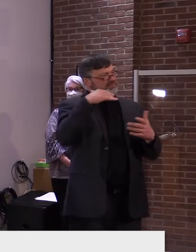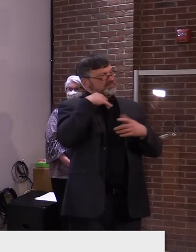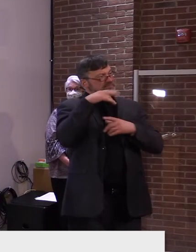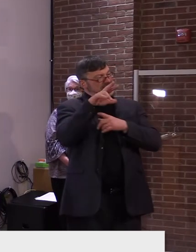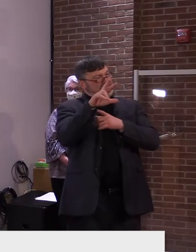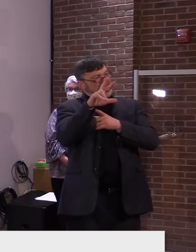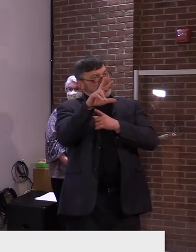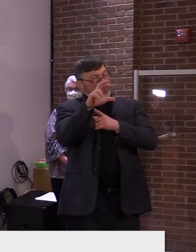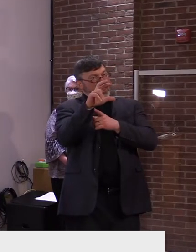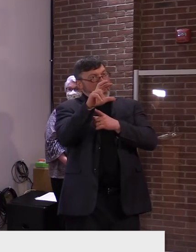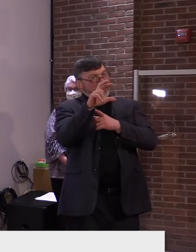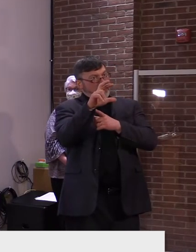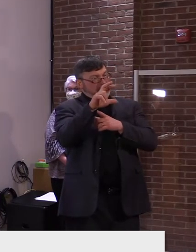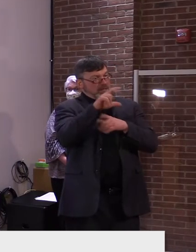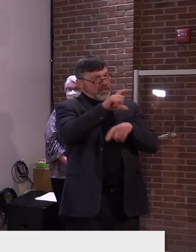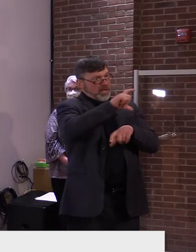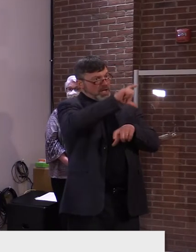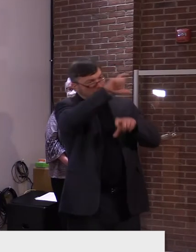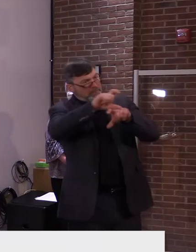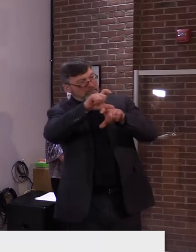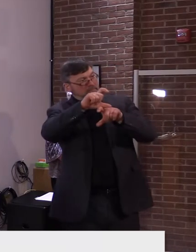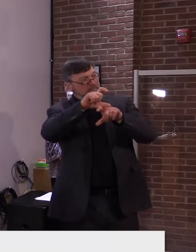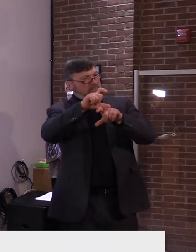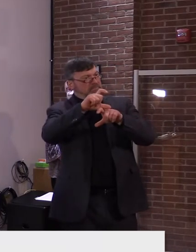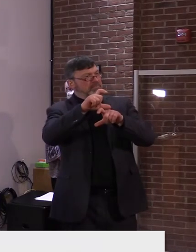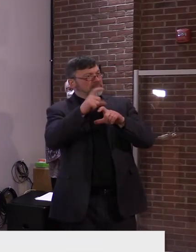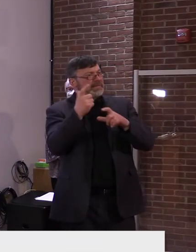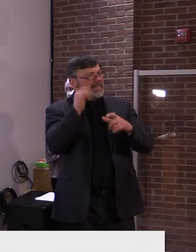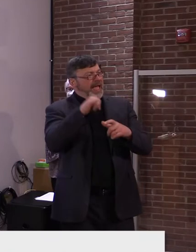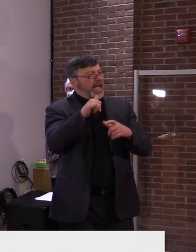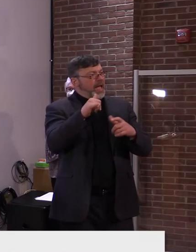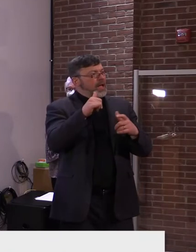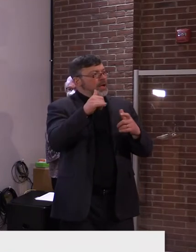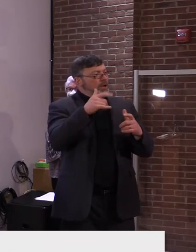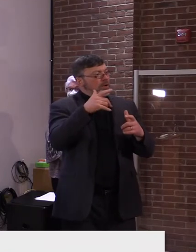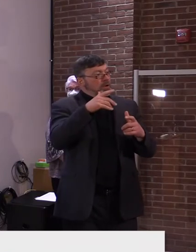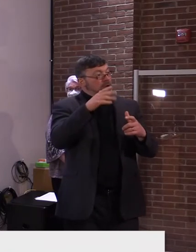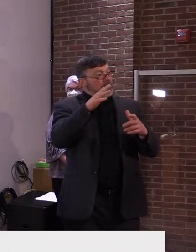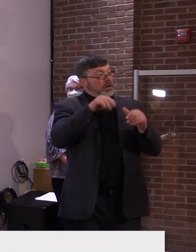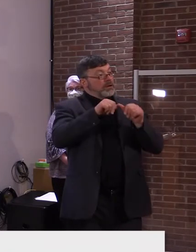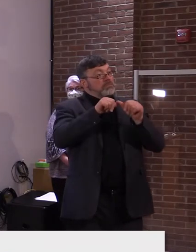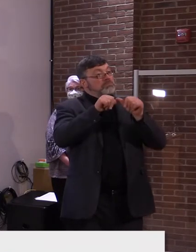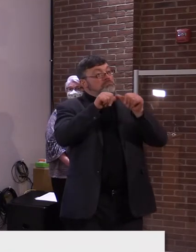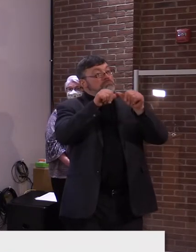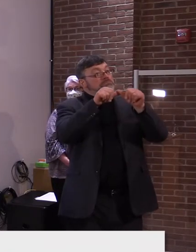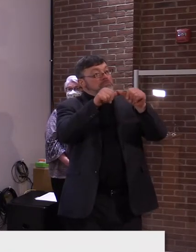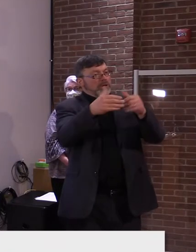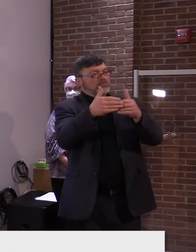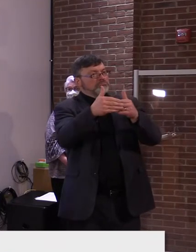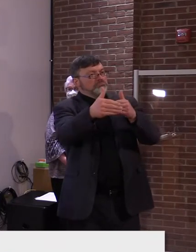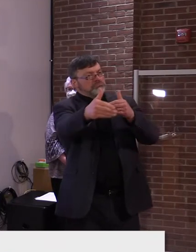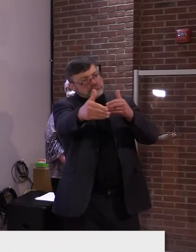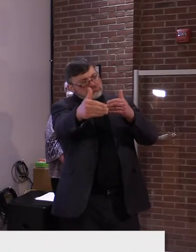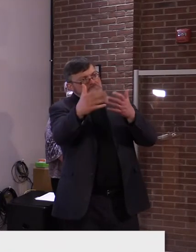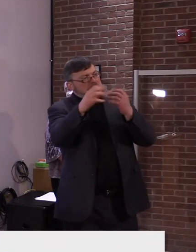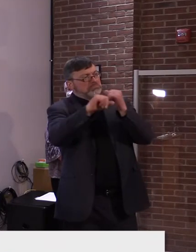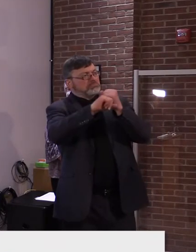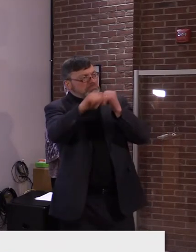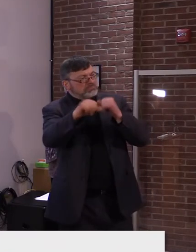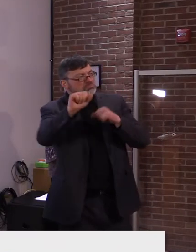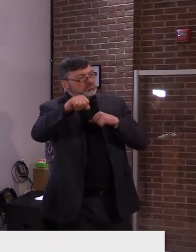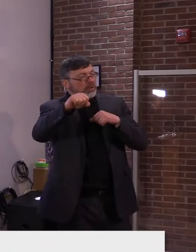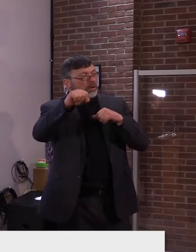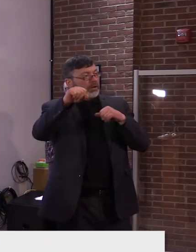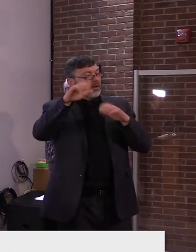benefit today, and that goes on for quite some time. So if I thought there was a